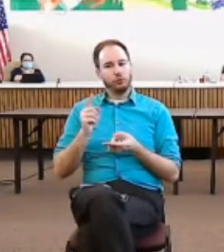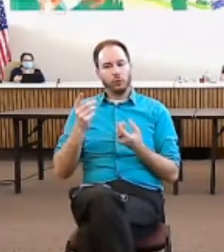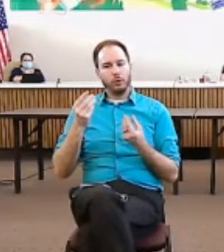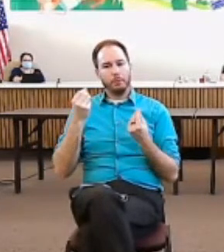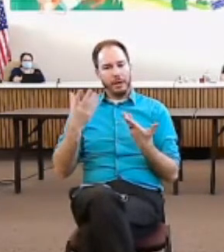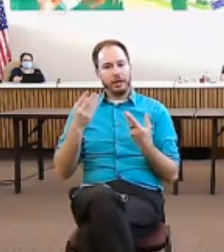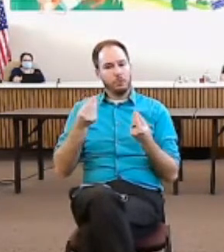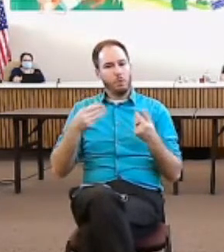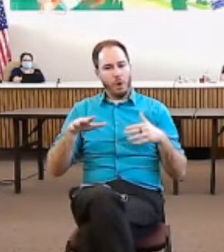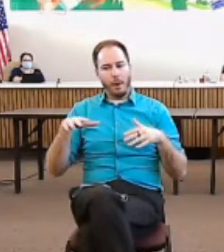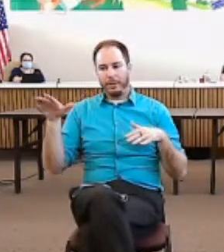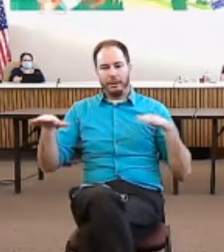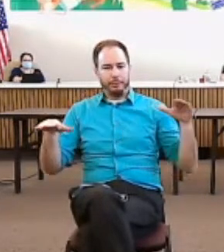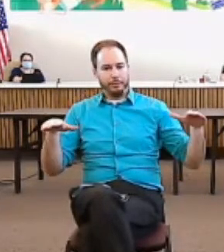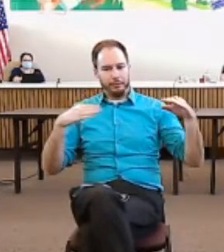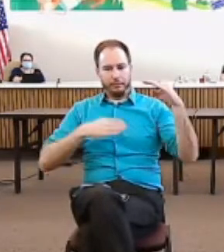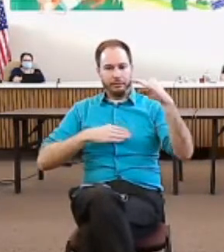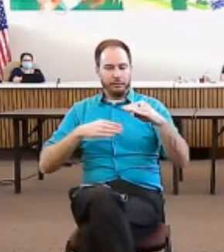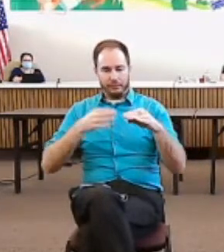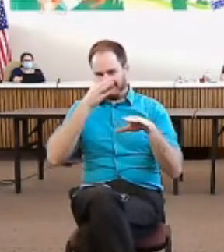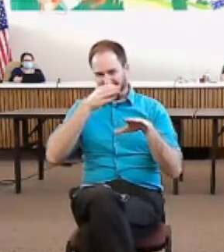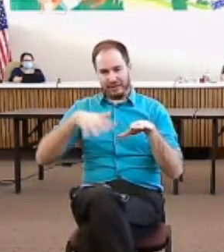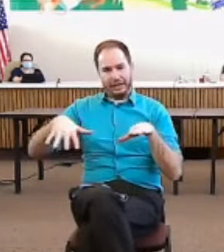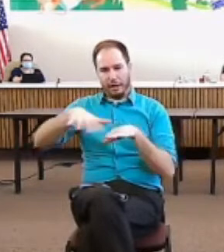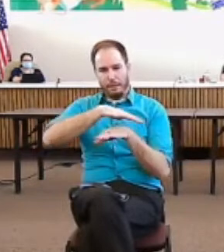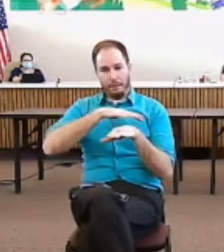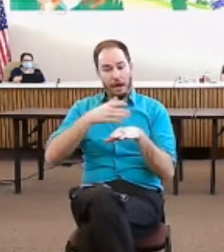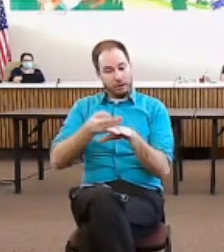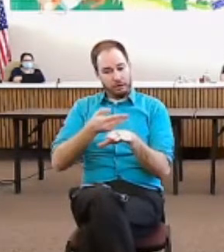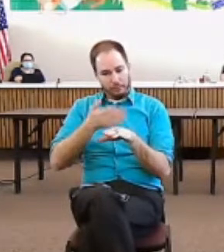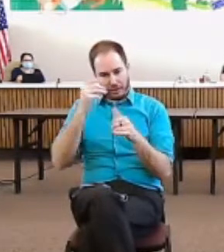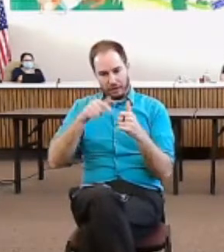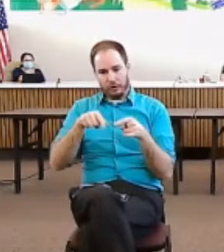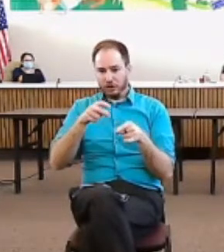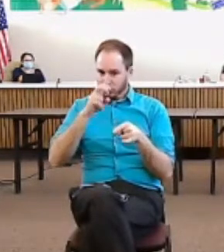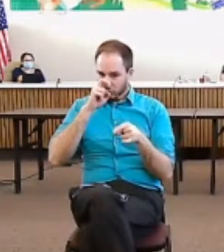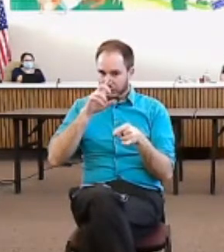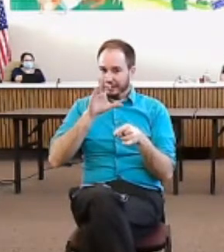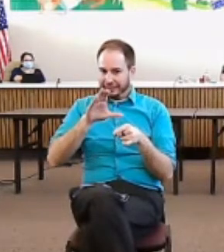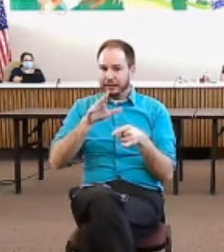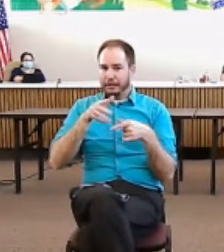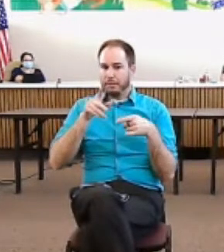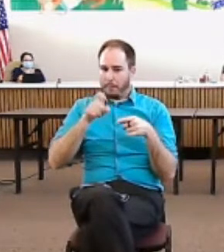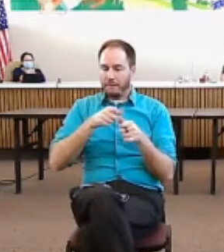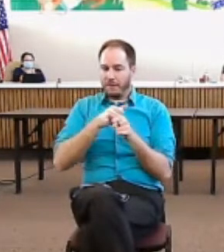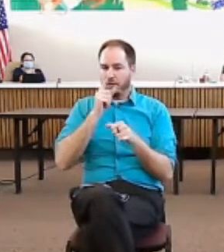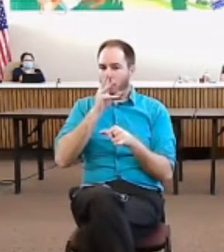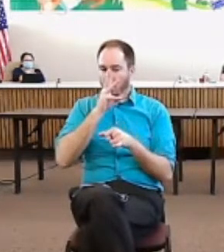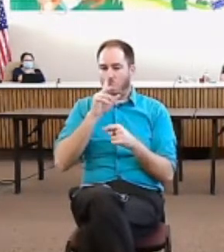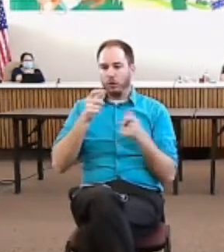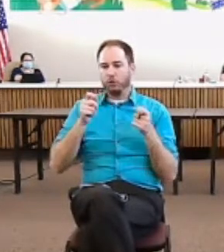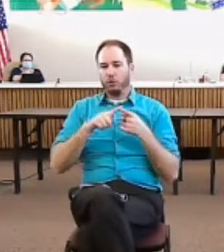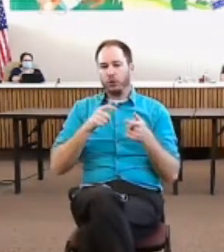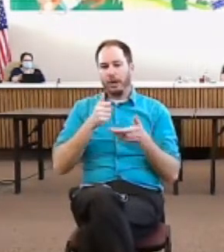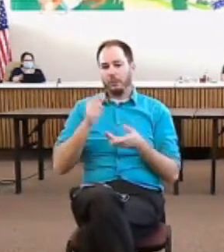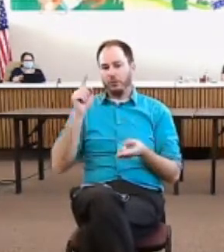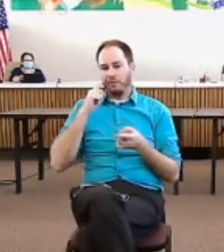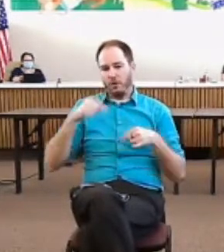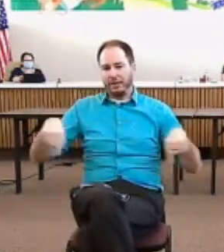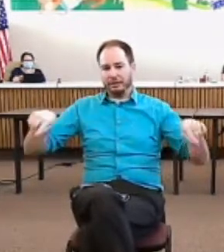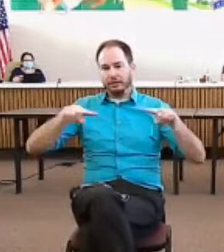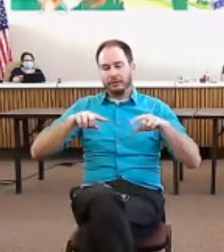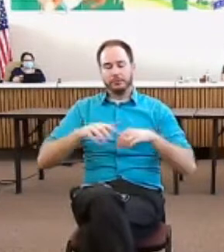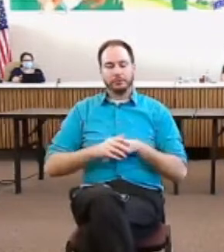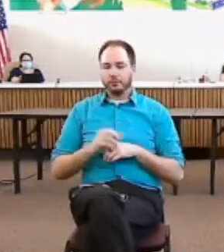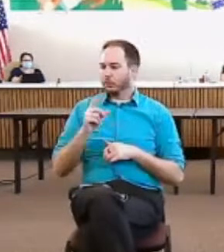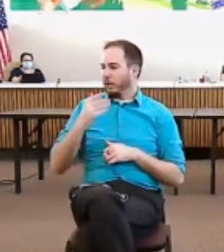lot of those areas drastically improve as a result of development, just because of how strict the DEC permit is. Okay. Thank you.